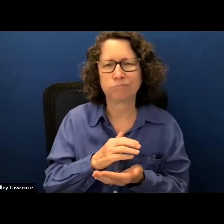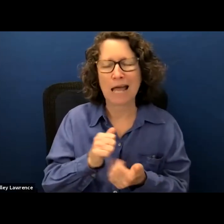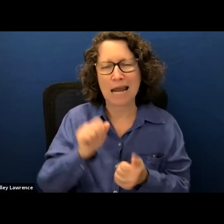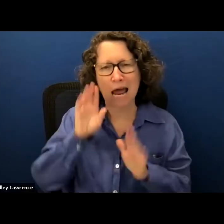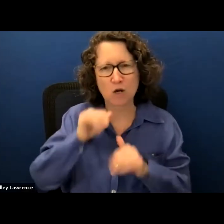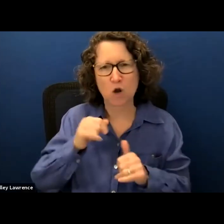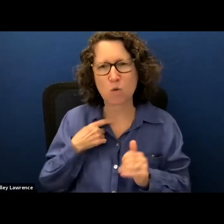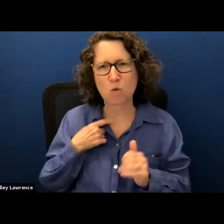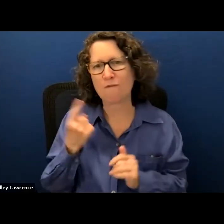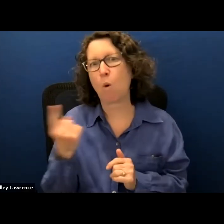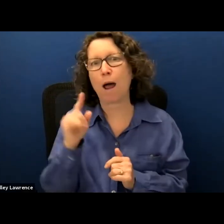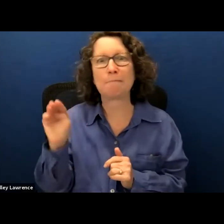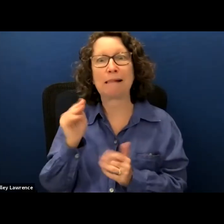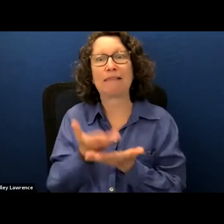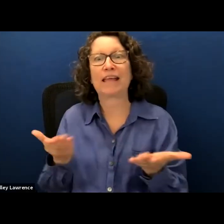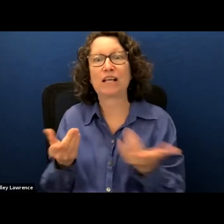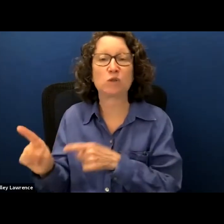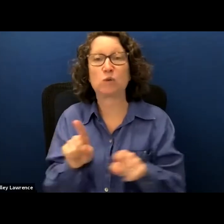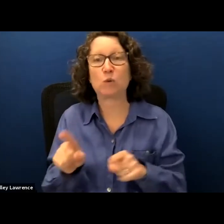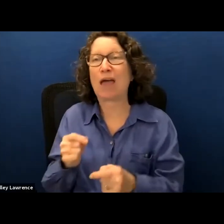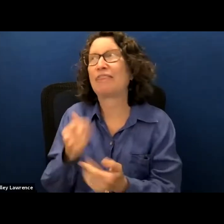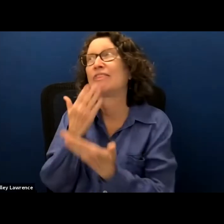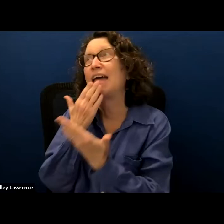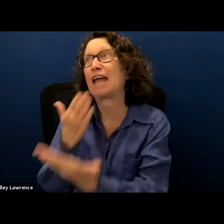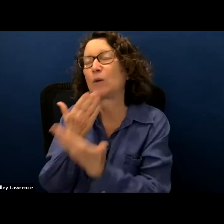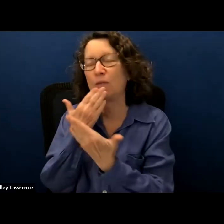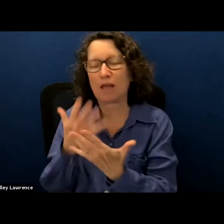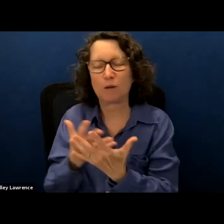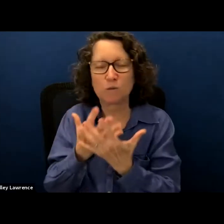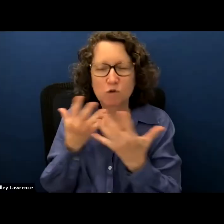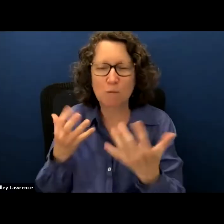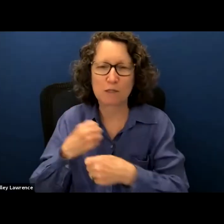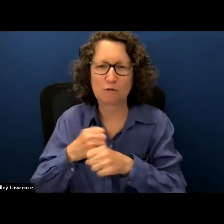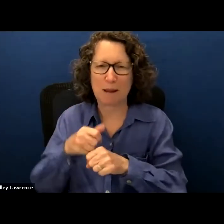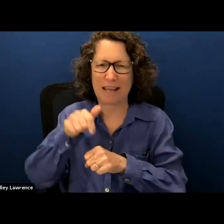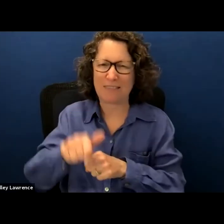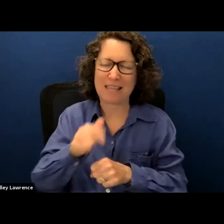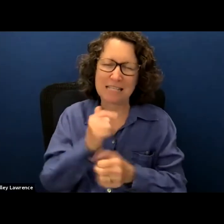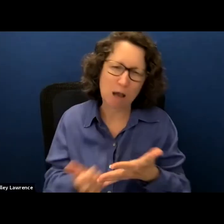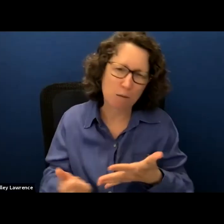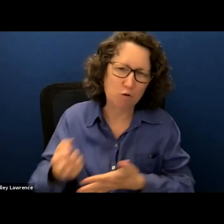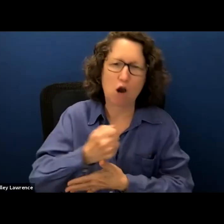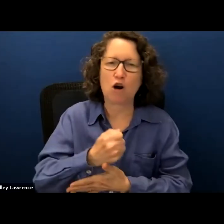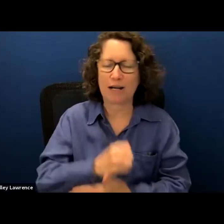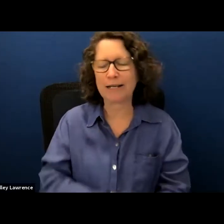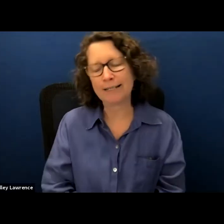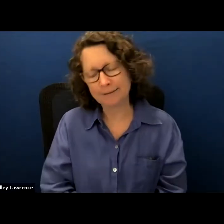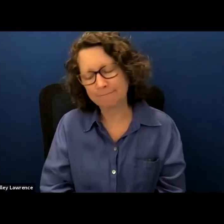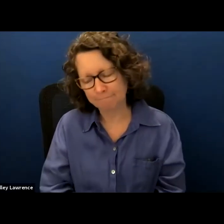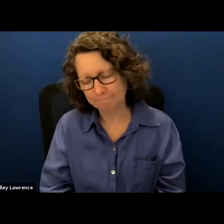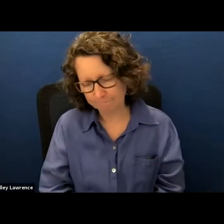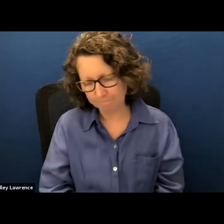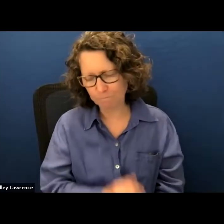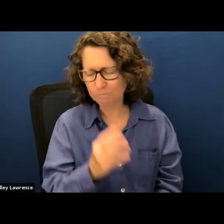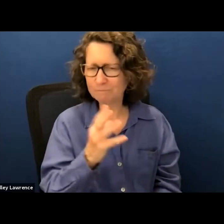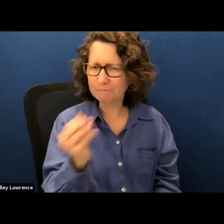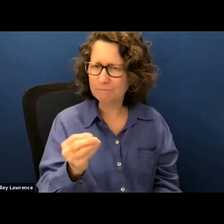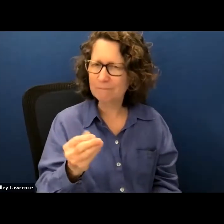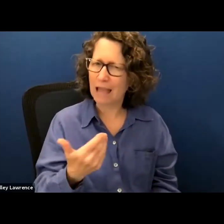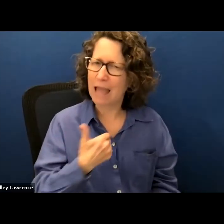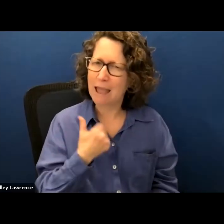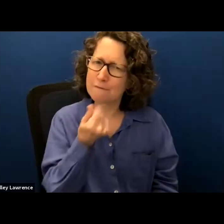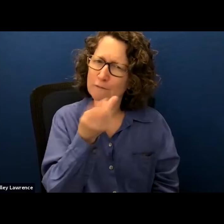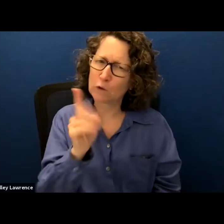have a million things to do, and thank you very much for making this such a priority. Thank you. And I do have a